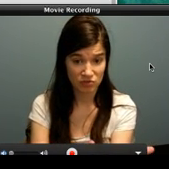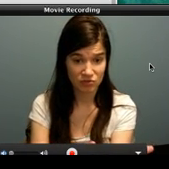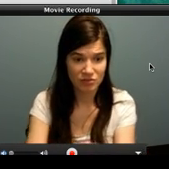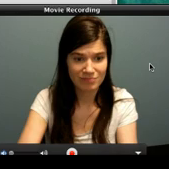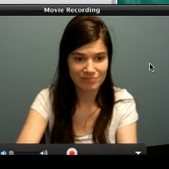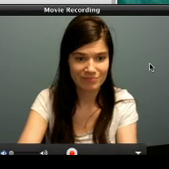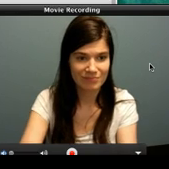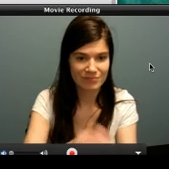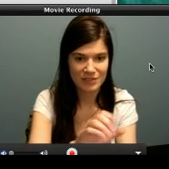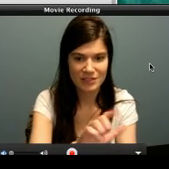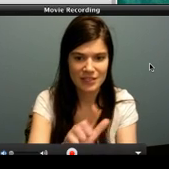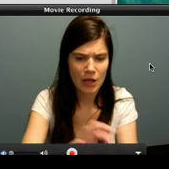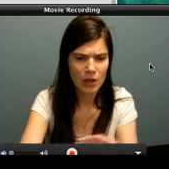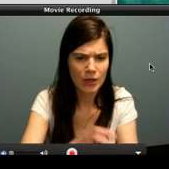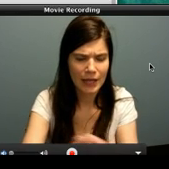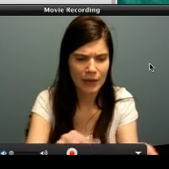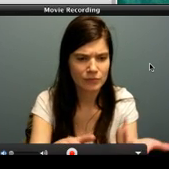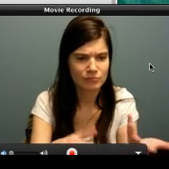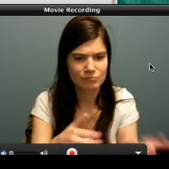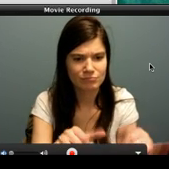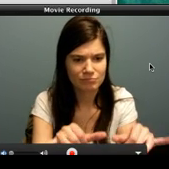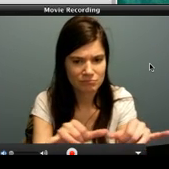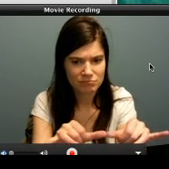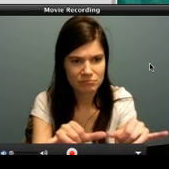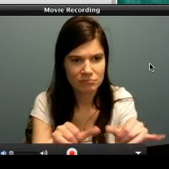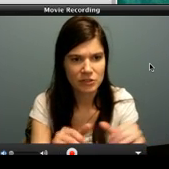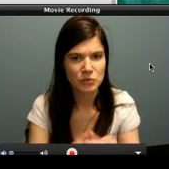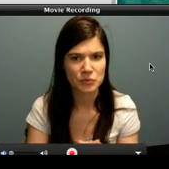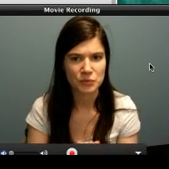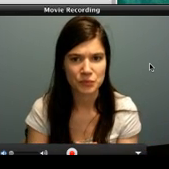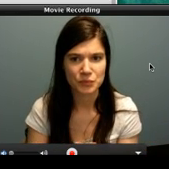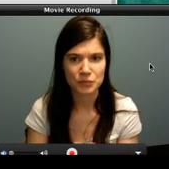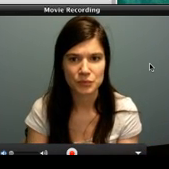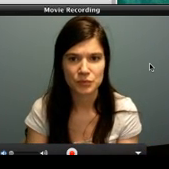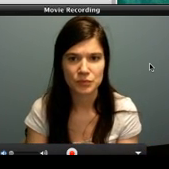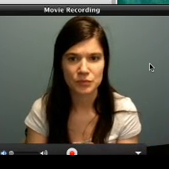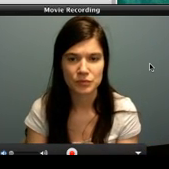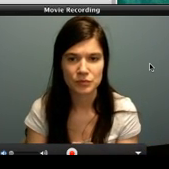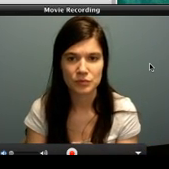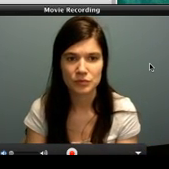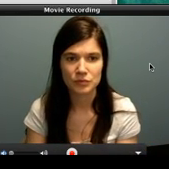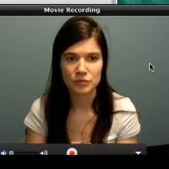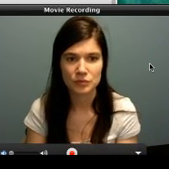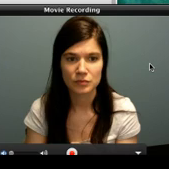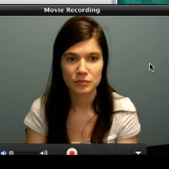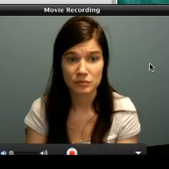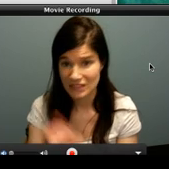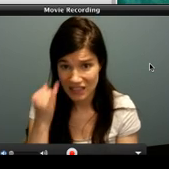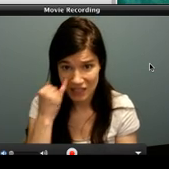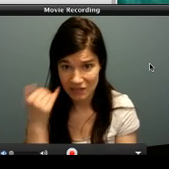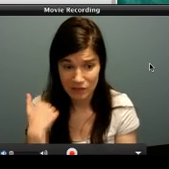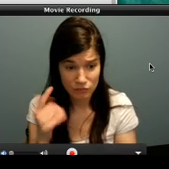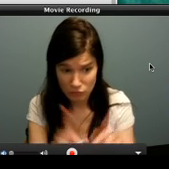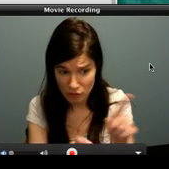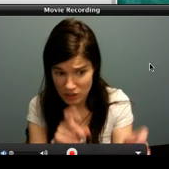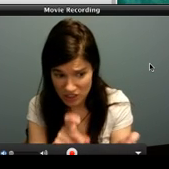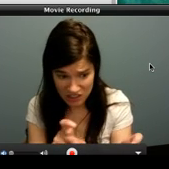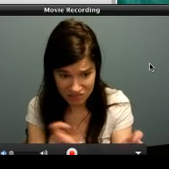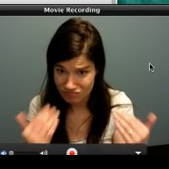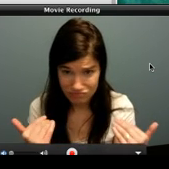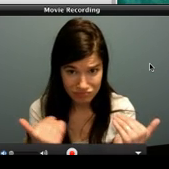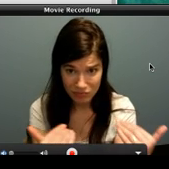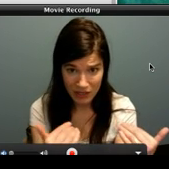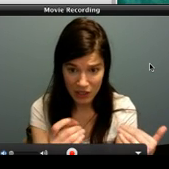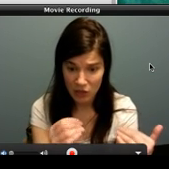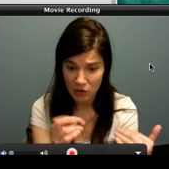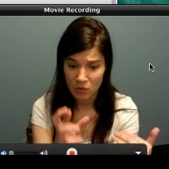self-care measures necessary for your comfort and safety during your treatment. Please feel free to ask the nurse questions or